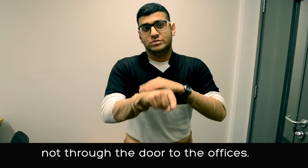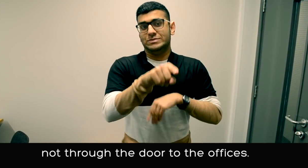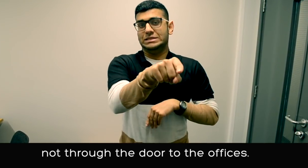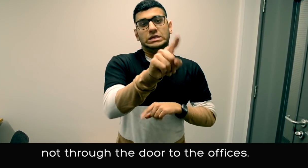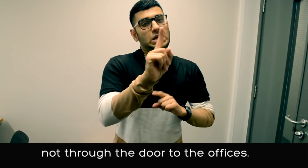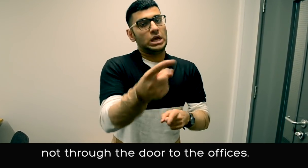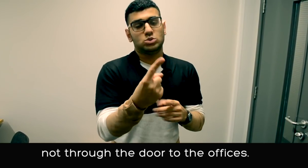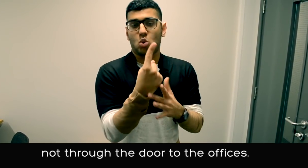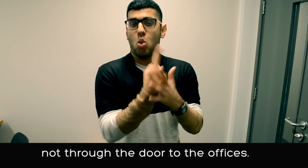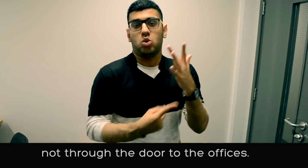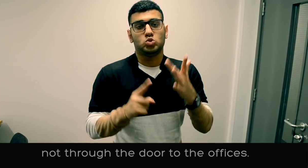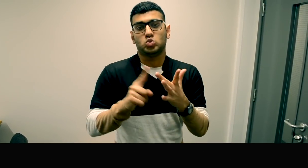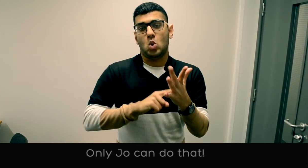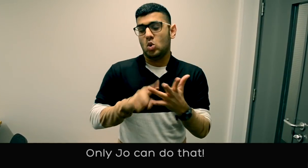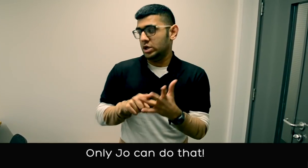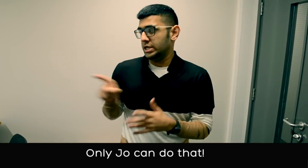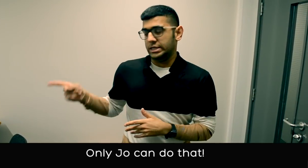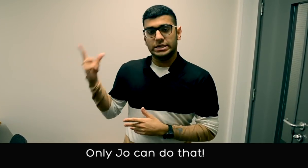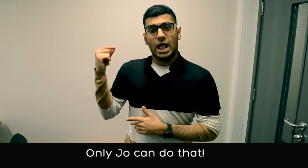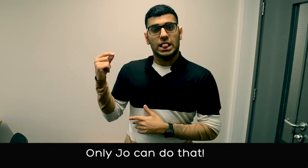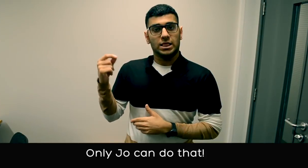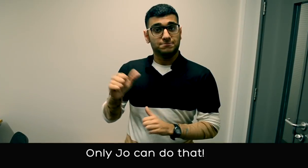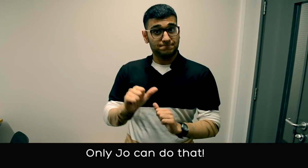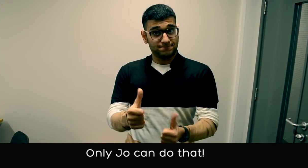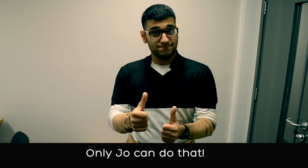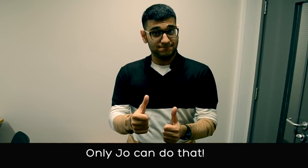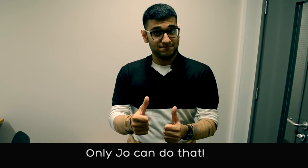door to the offices. Only Jo can do that.